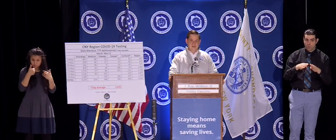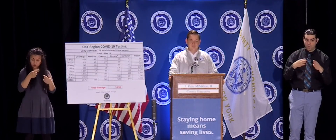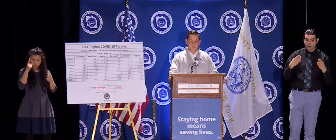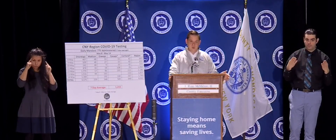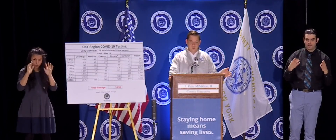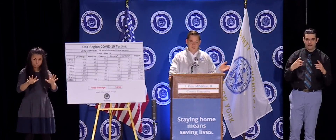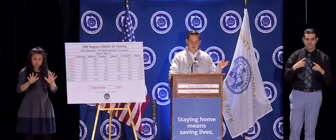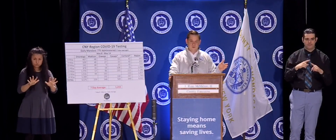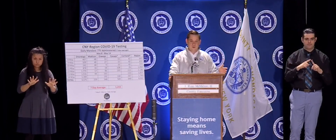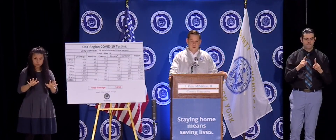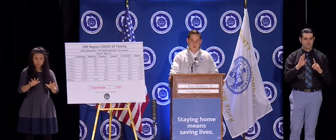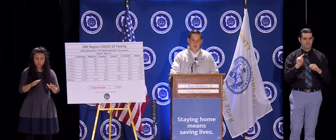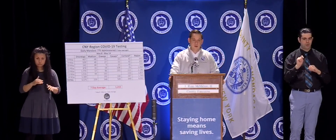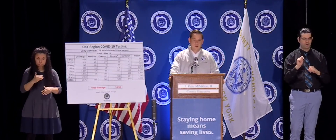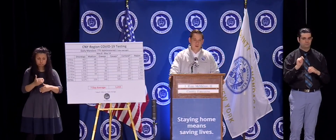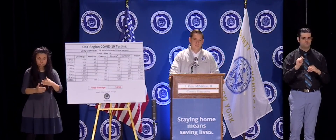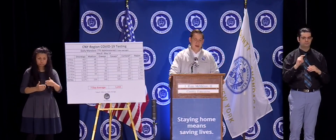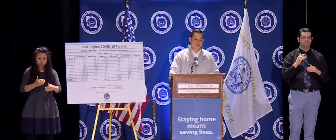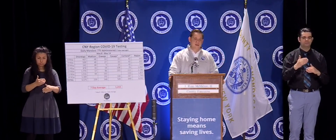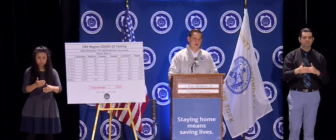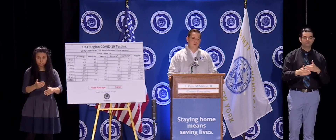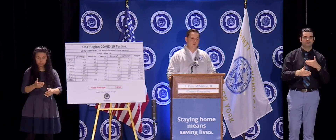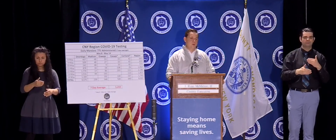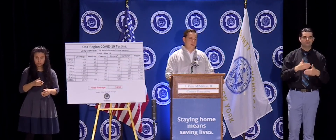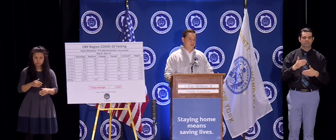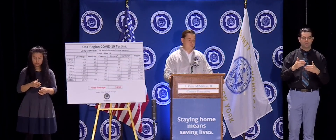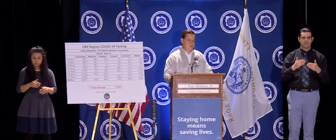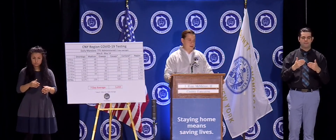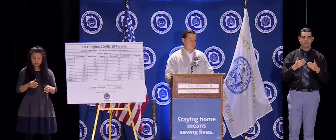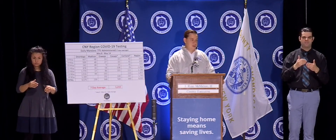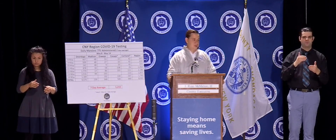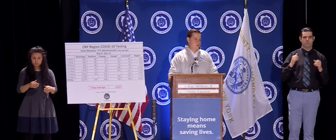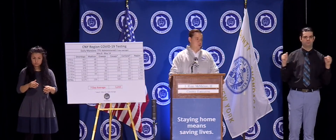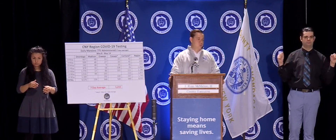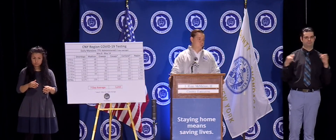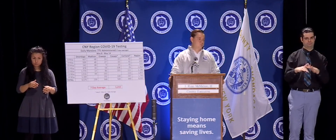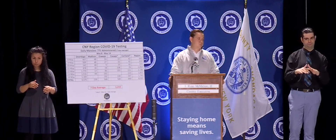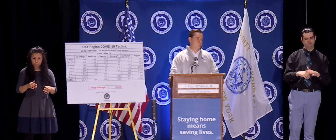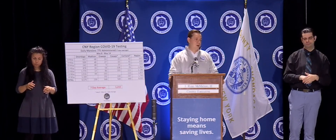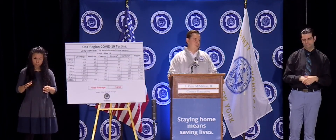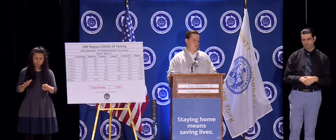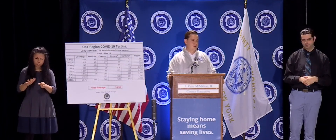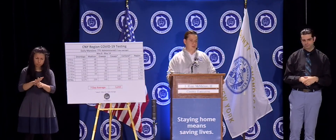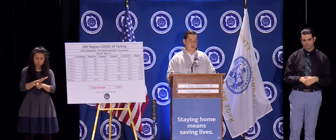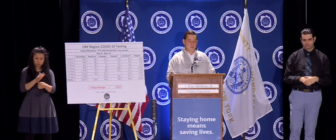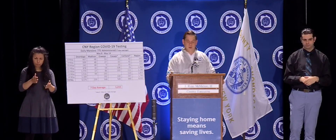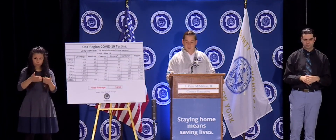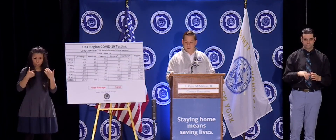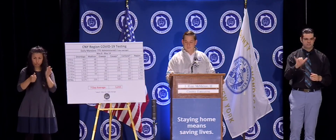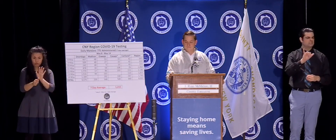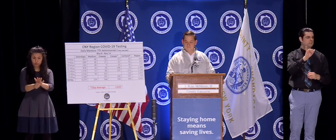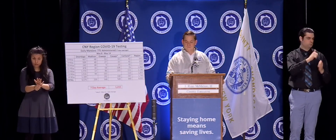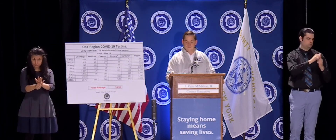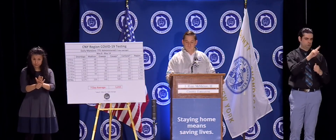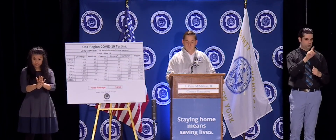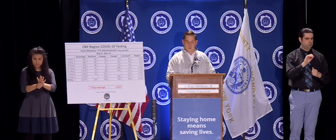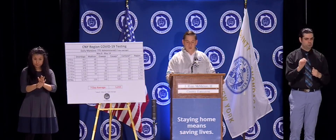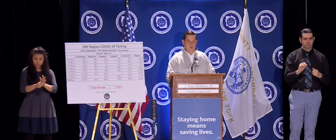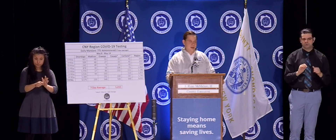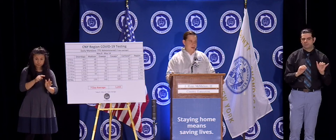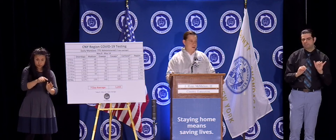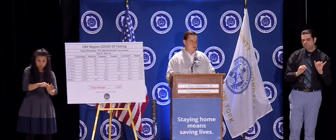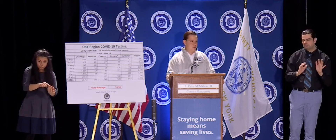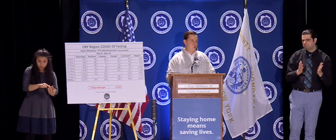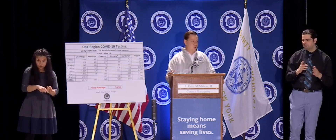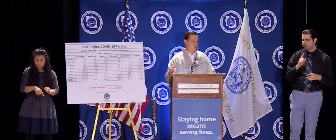in phases before we get to full capacity, where we may do the same thing at the zoo. But certainly when